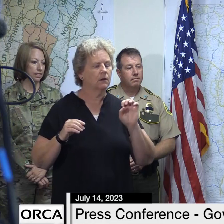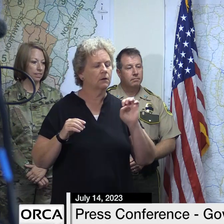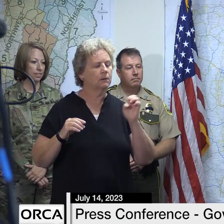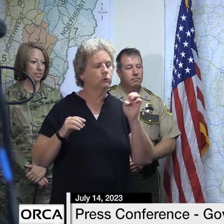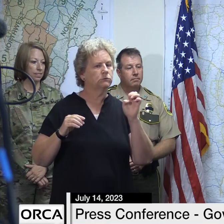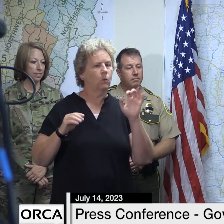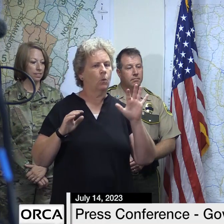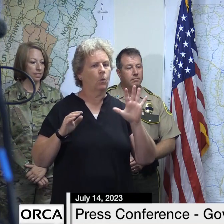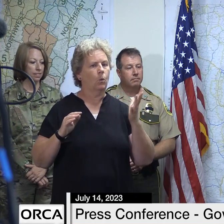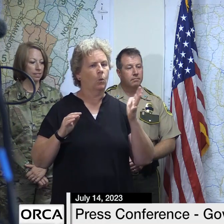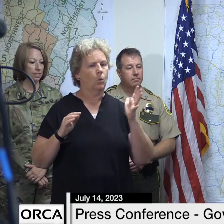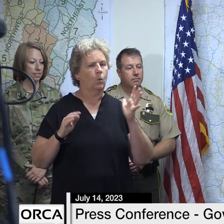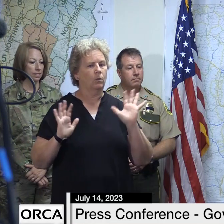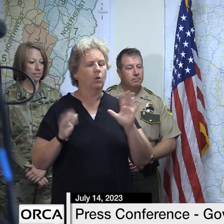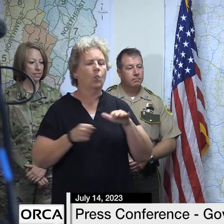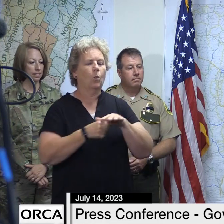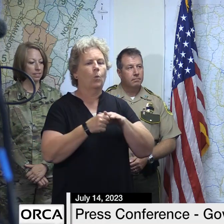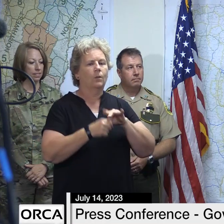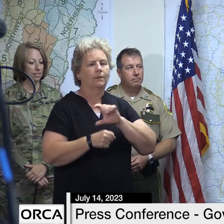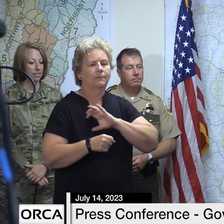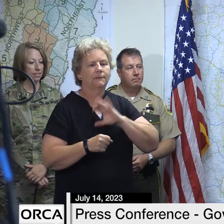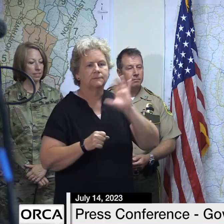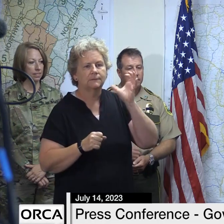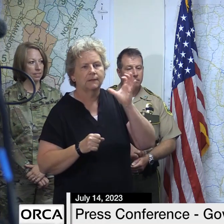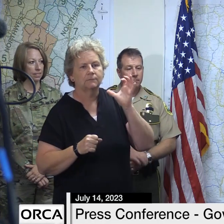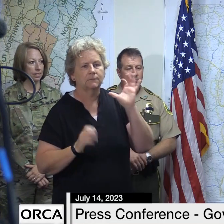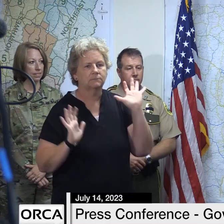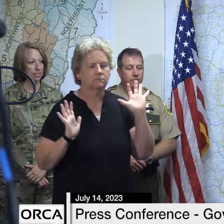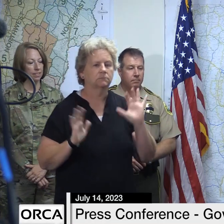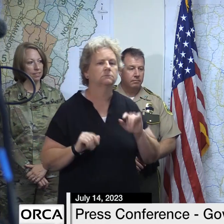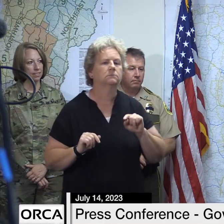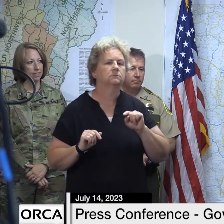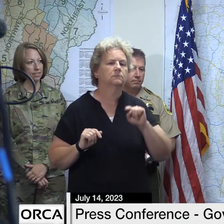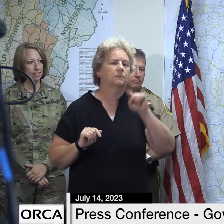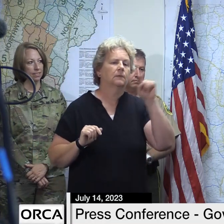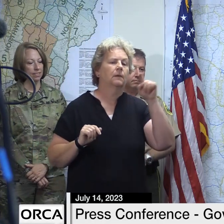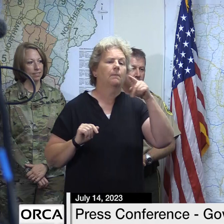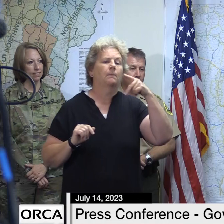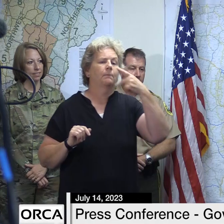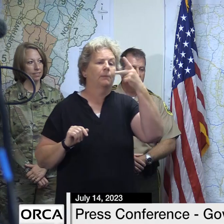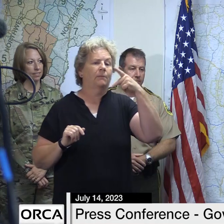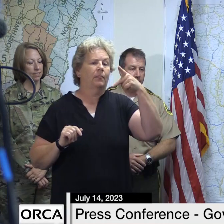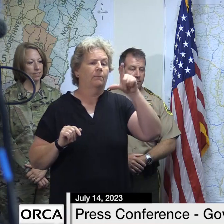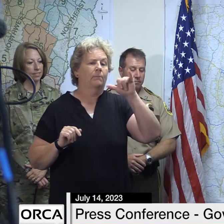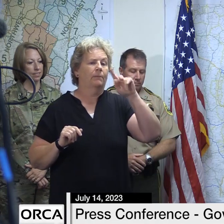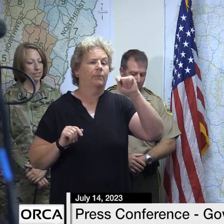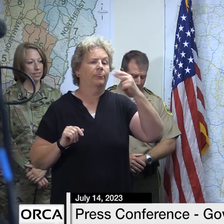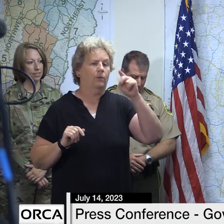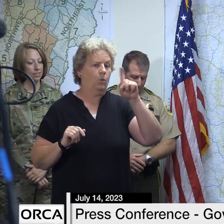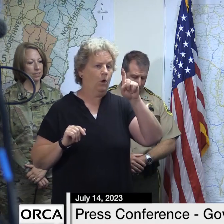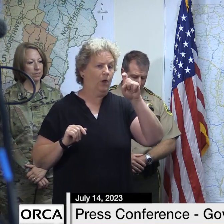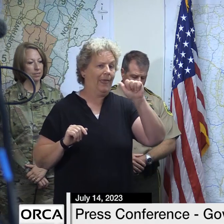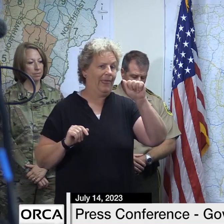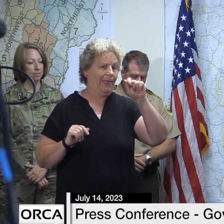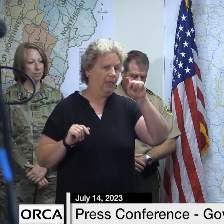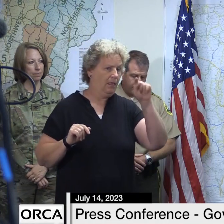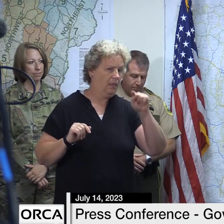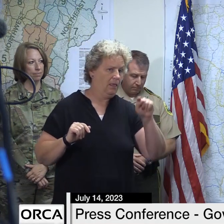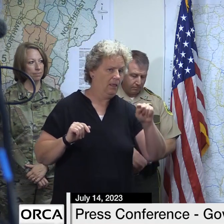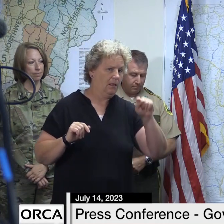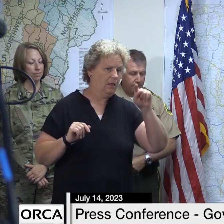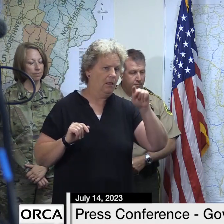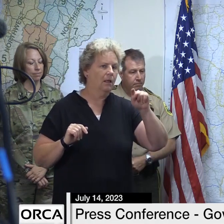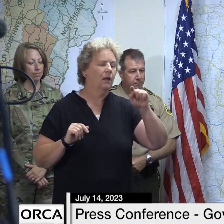local traffic. Plymouth, Vermont 100A has multiple slow zones, but open.